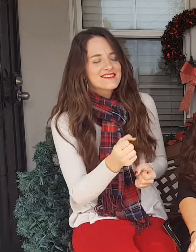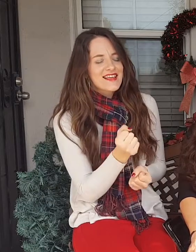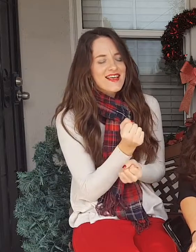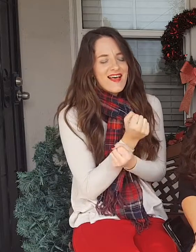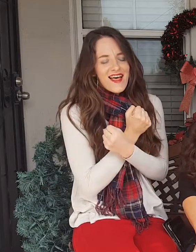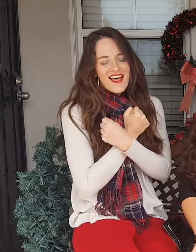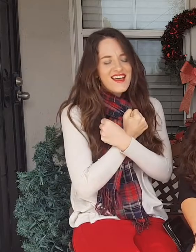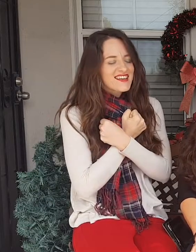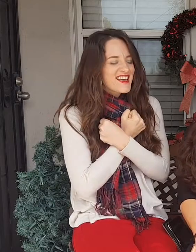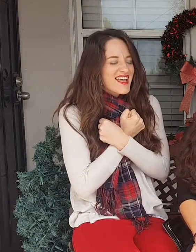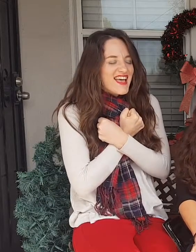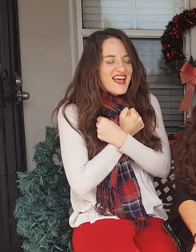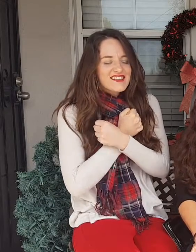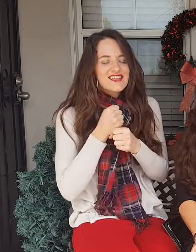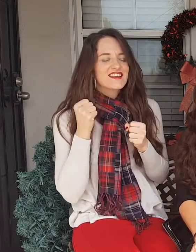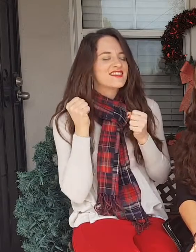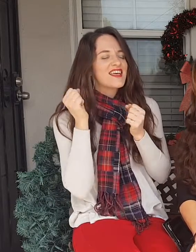rains, unending